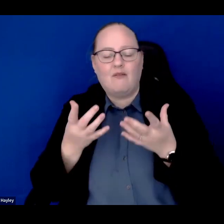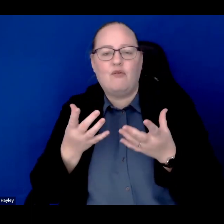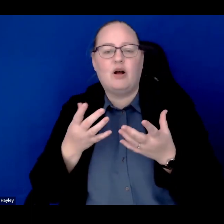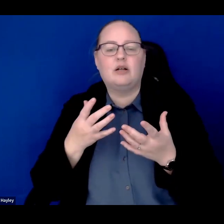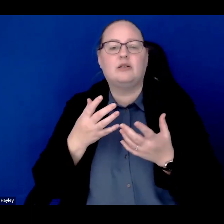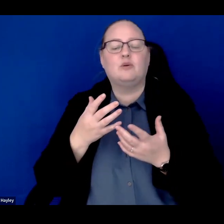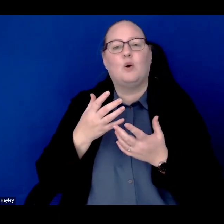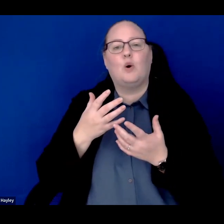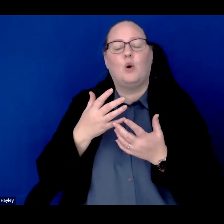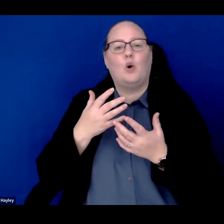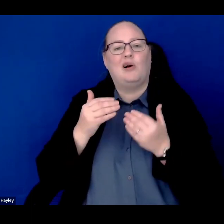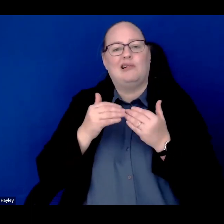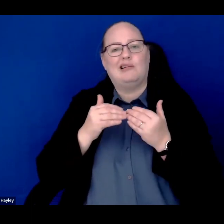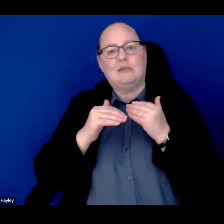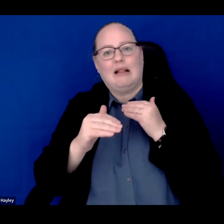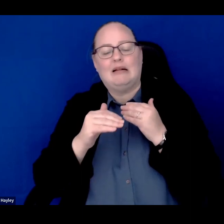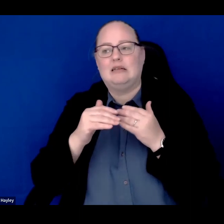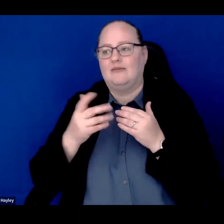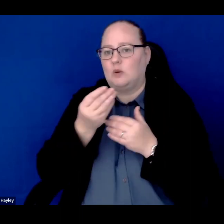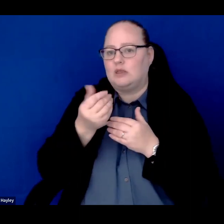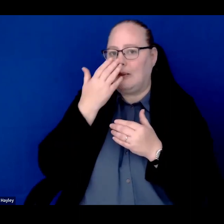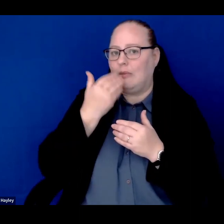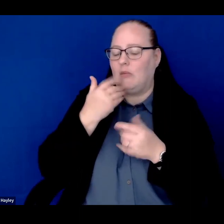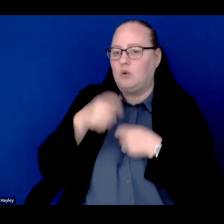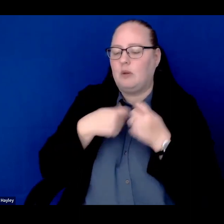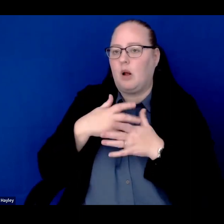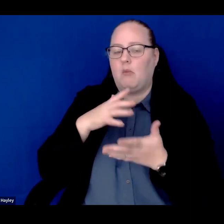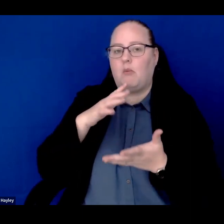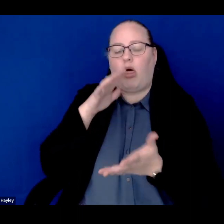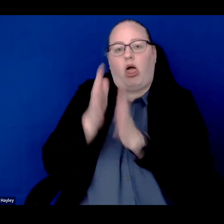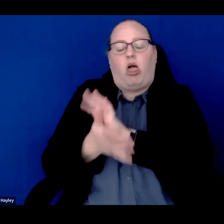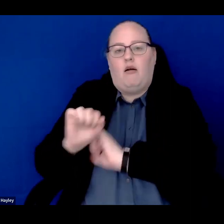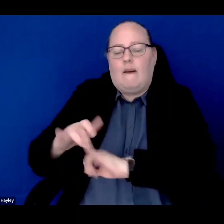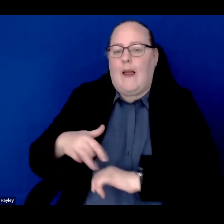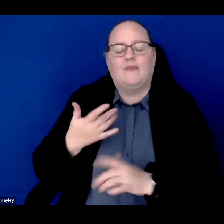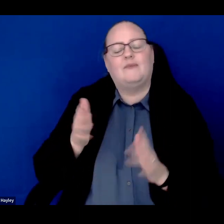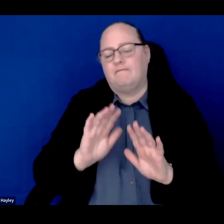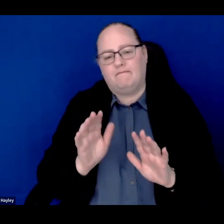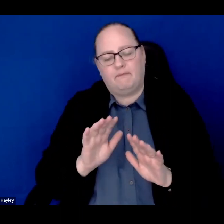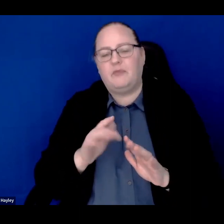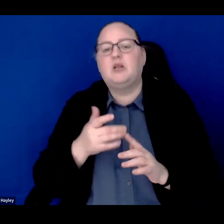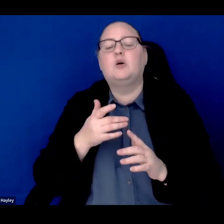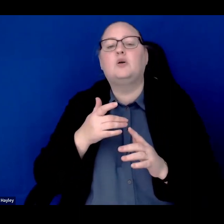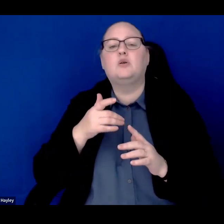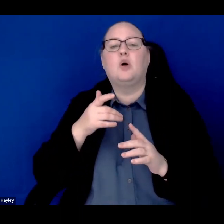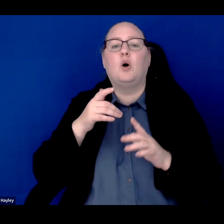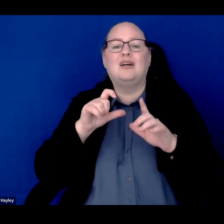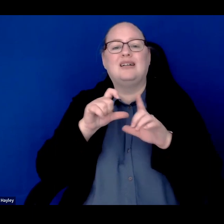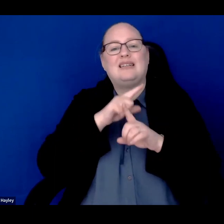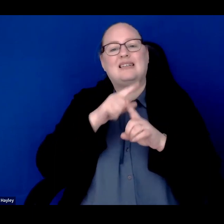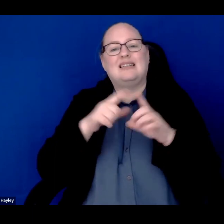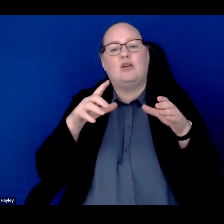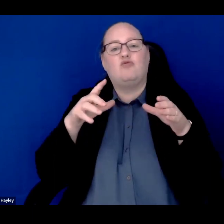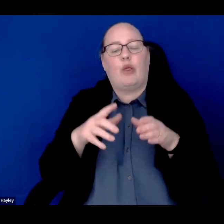social minima for some people, a portion of the population. So that's why a degrowth transition is a bit more tricky to organize than just contracting